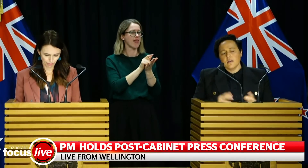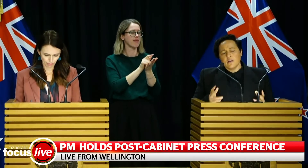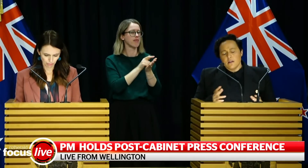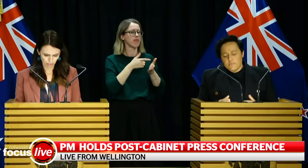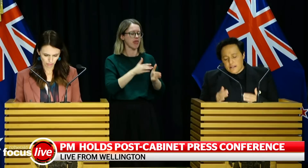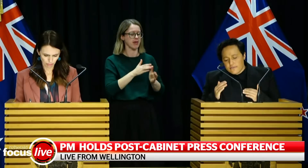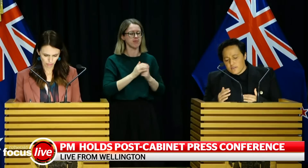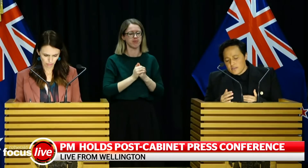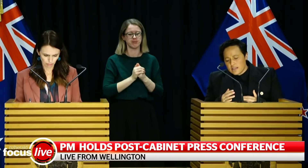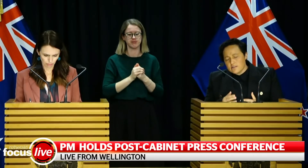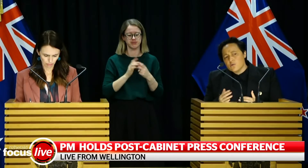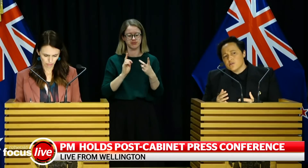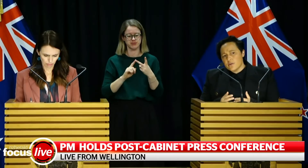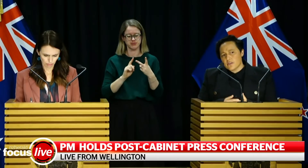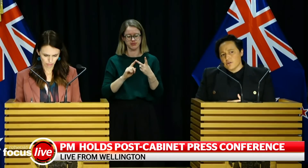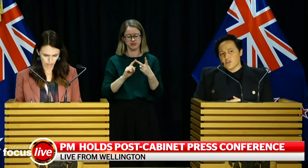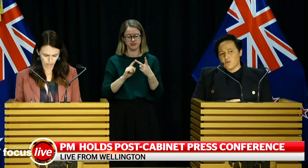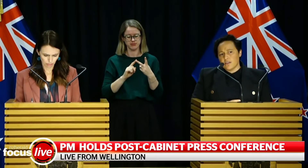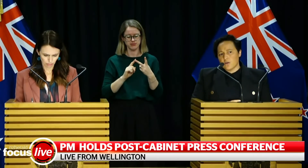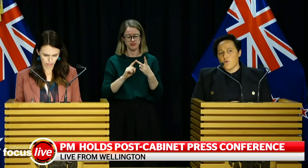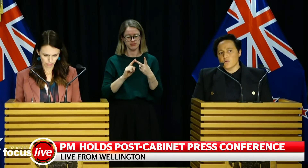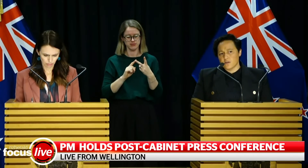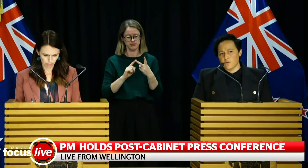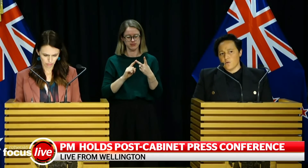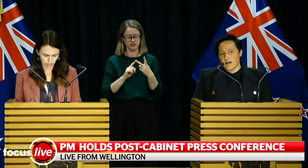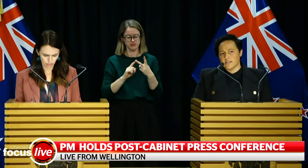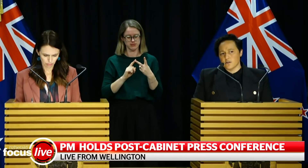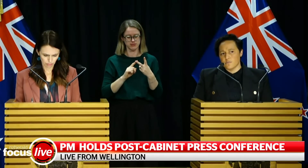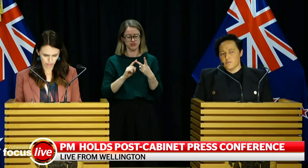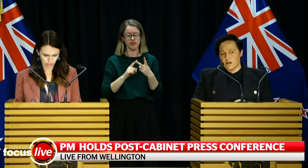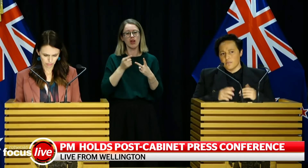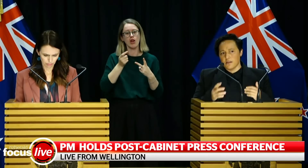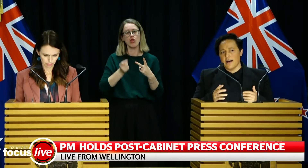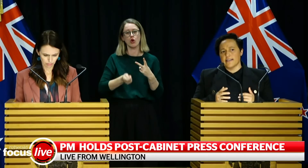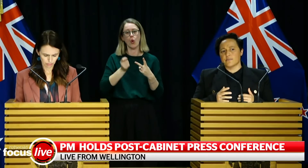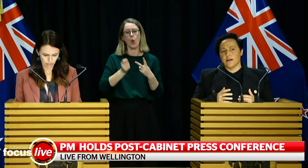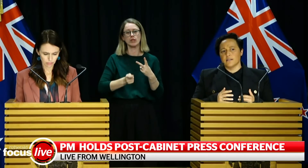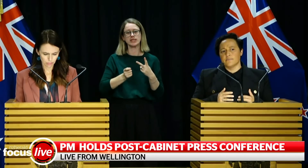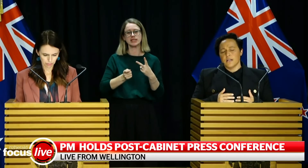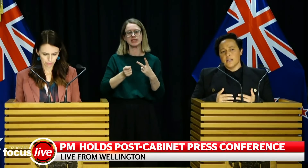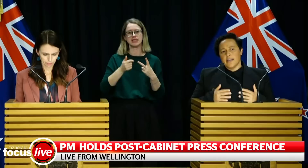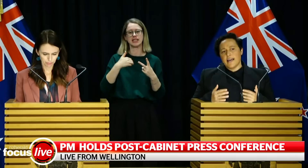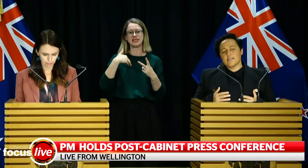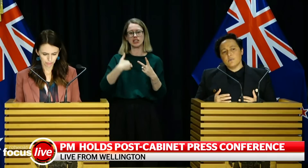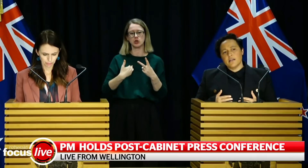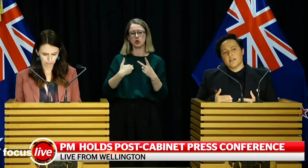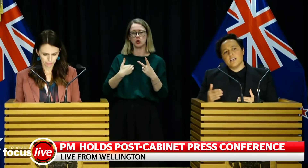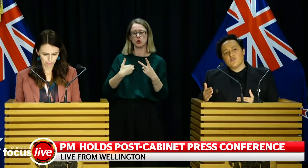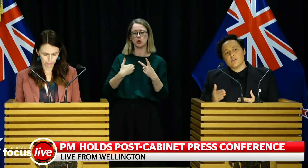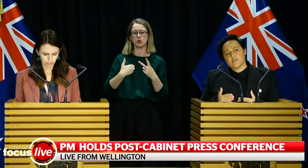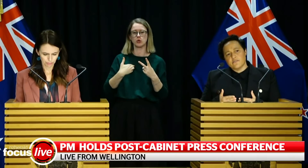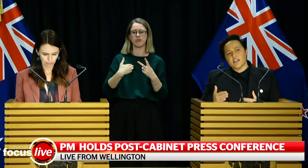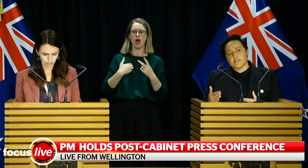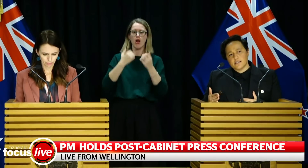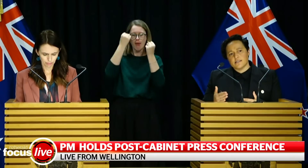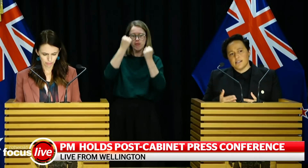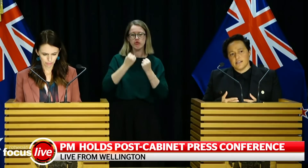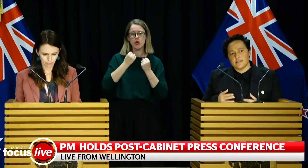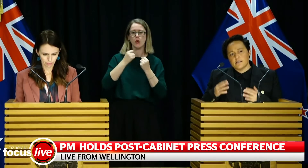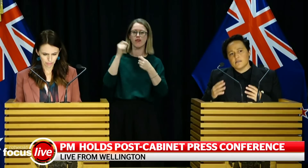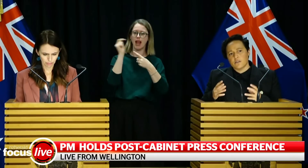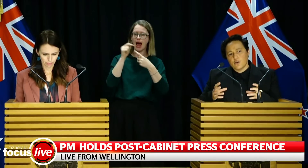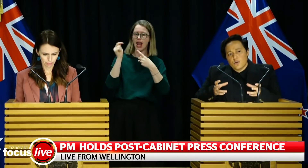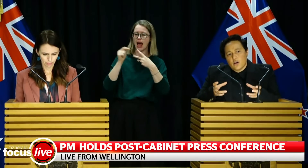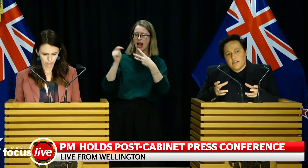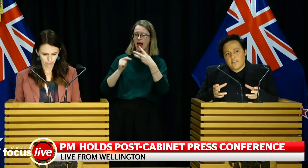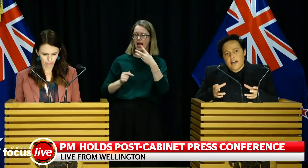method. But there is also a threshold that the courts are required to apply as well. There has to be an interest of justice test.